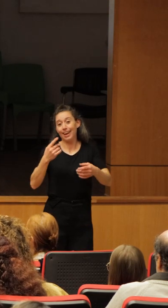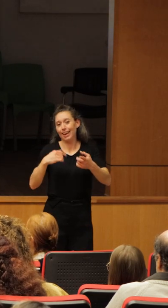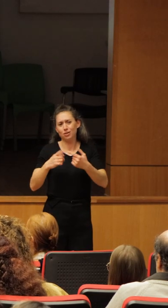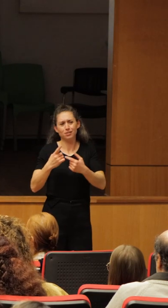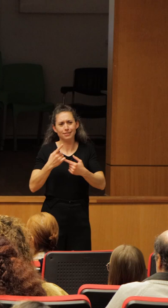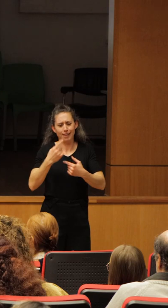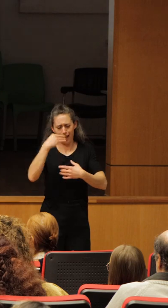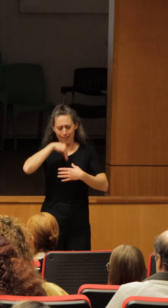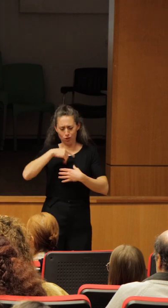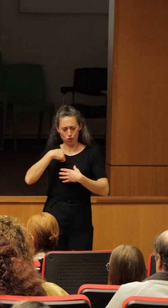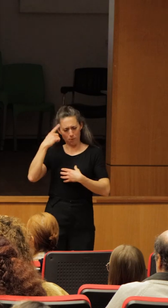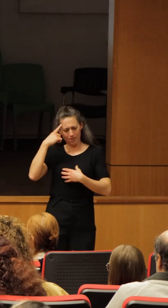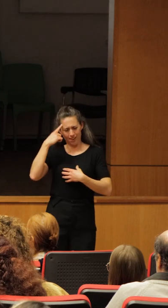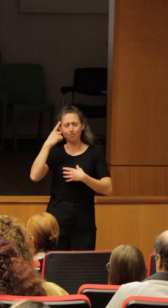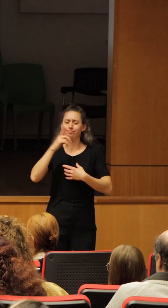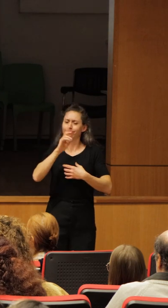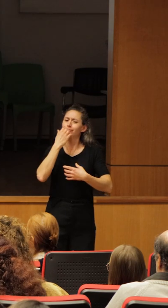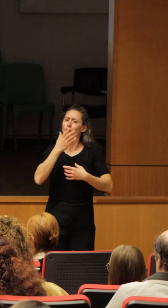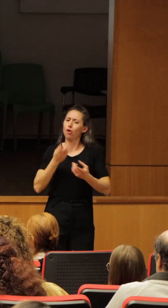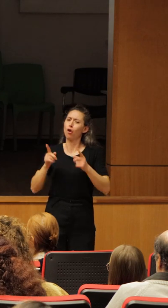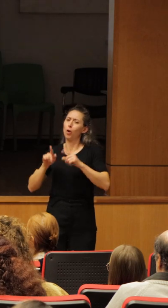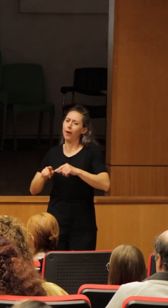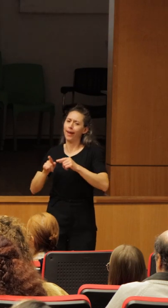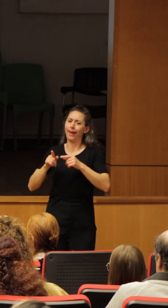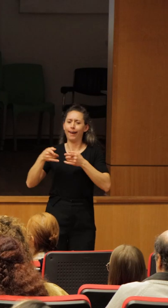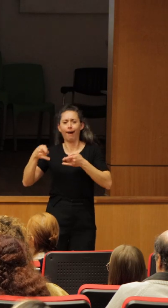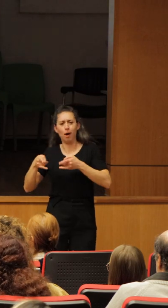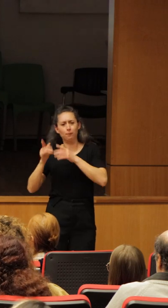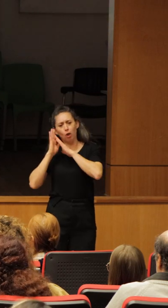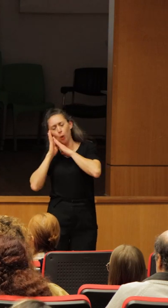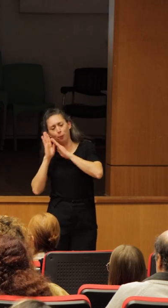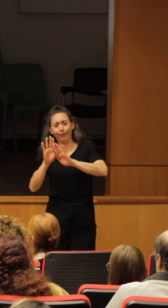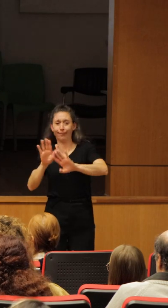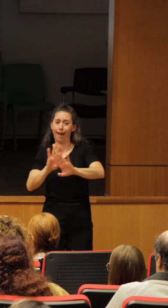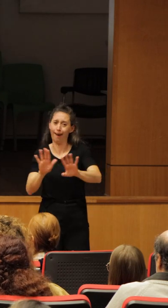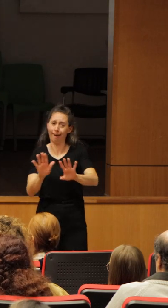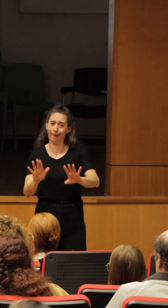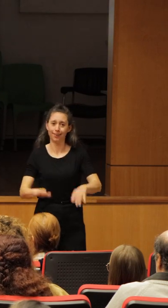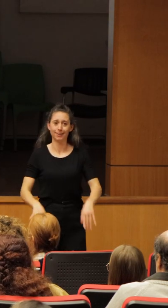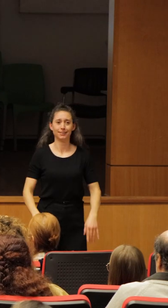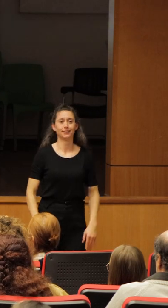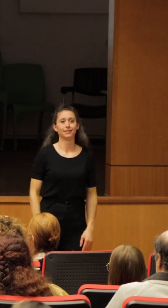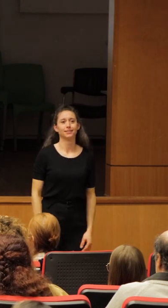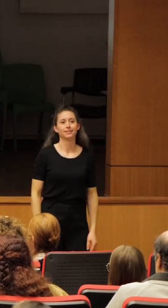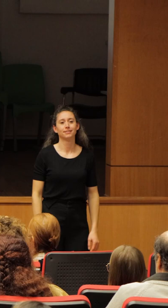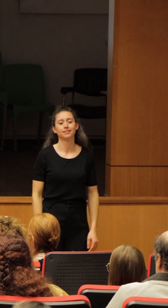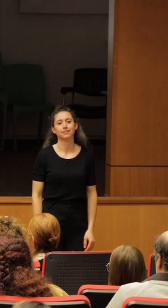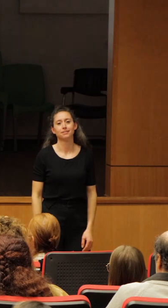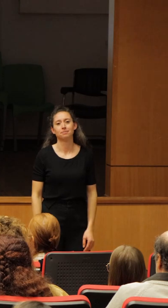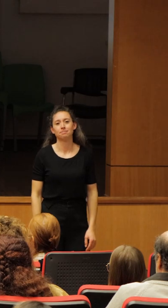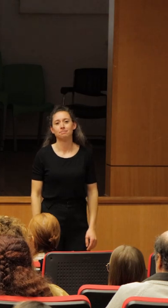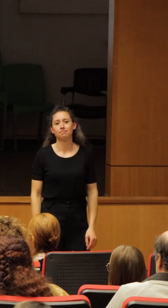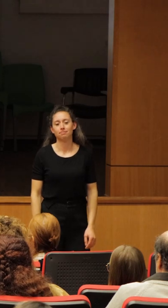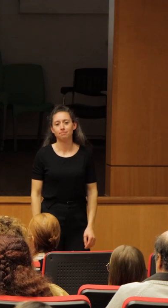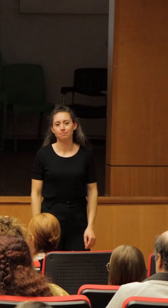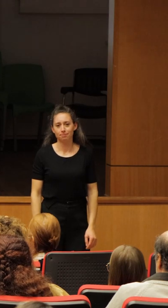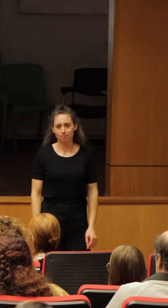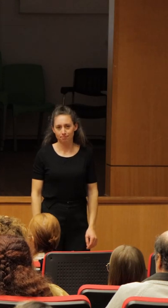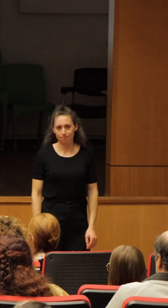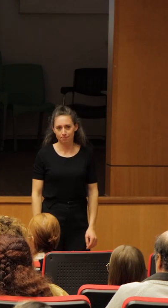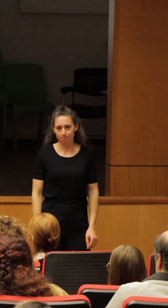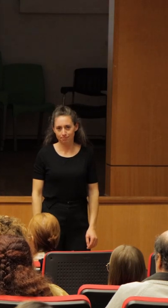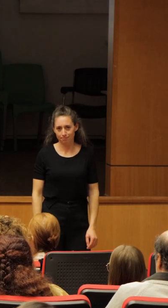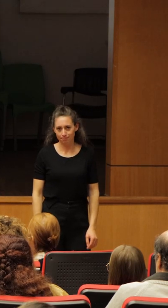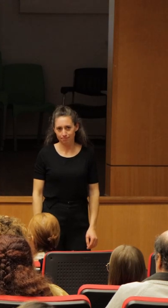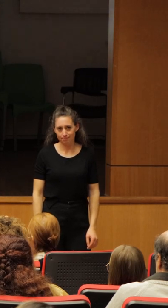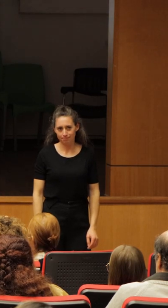parte mía dijo, bueno, Marina, volvete, entra a la habitación, acostate a dormir y ya está. Because I worried that if I'll go somewhere venture and it's dark, I